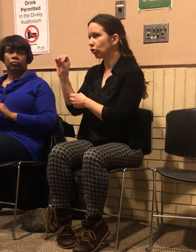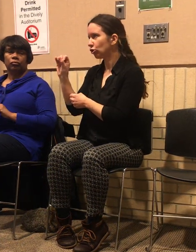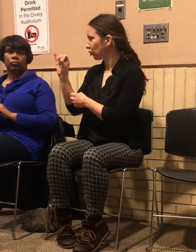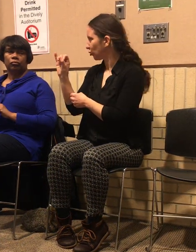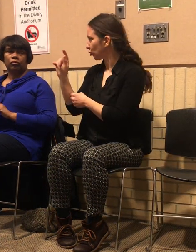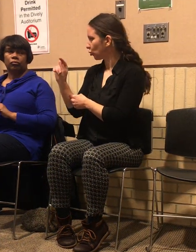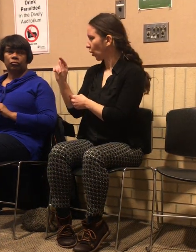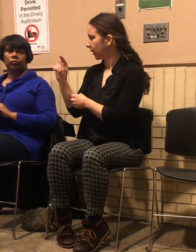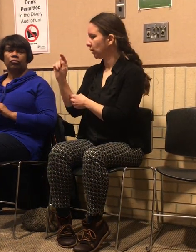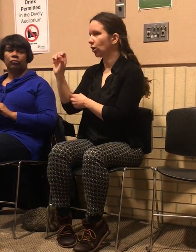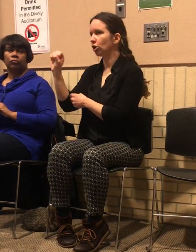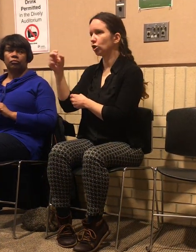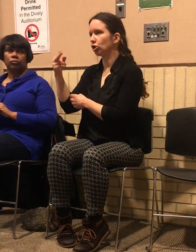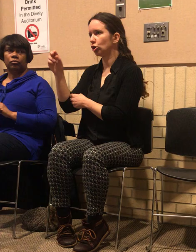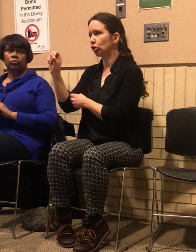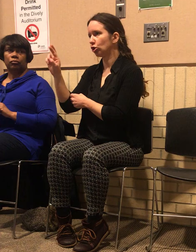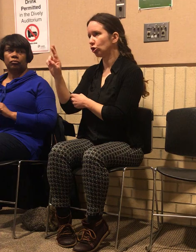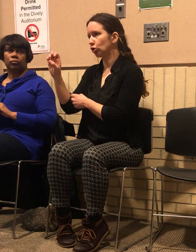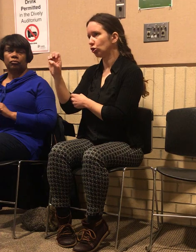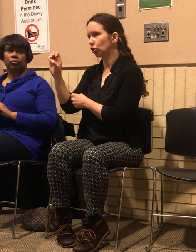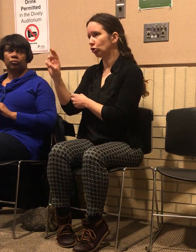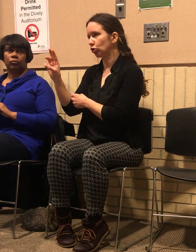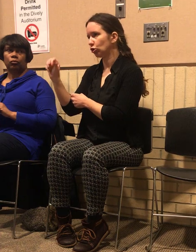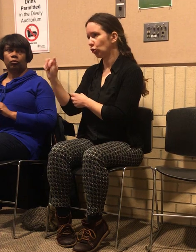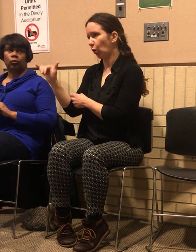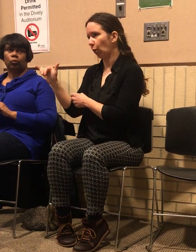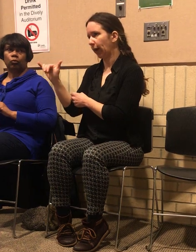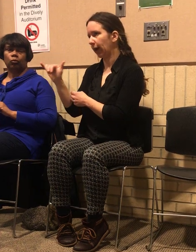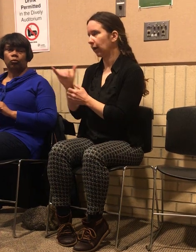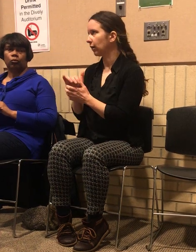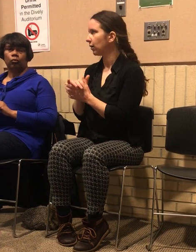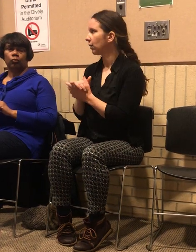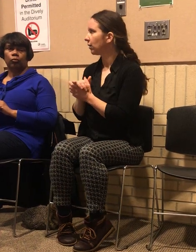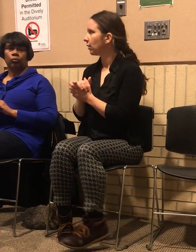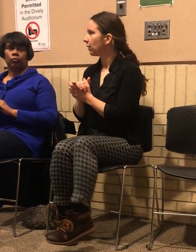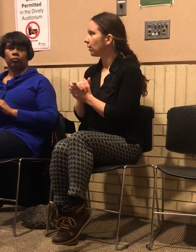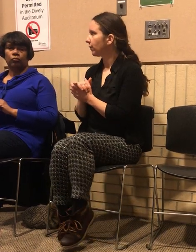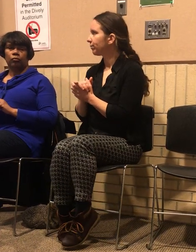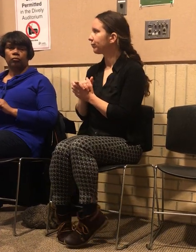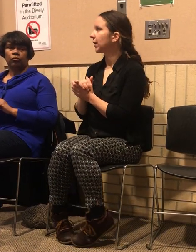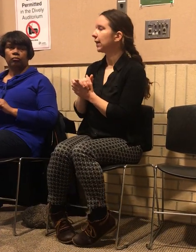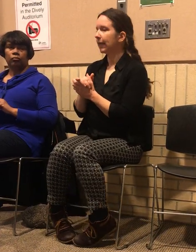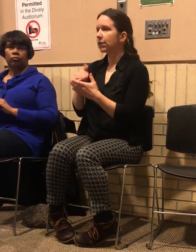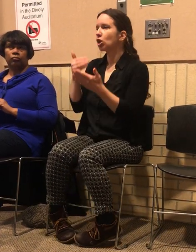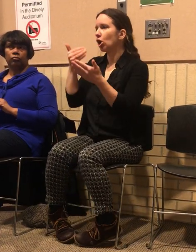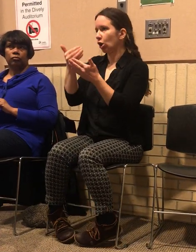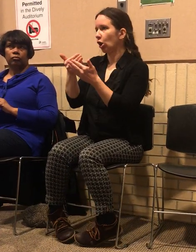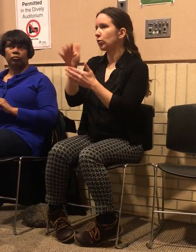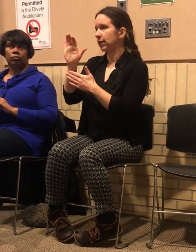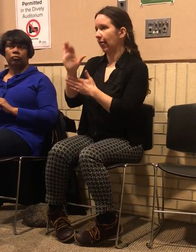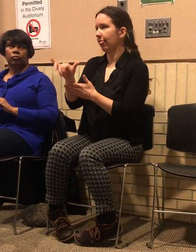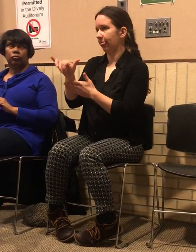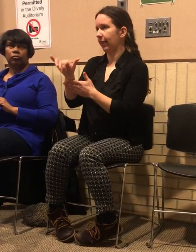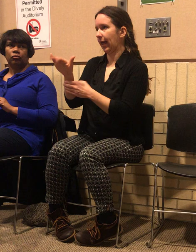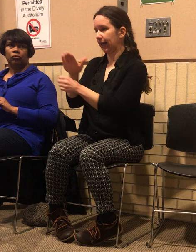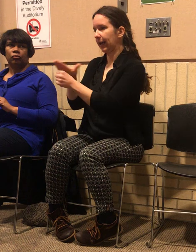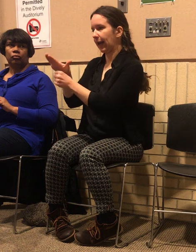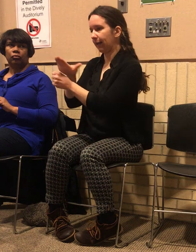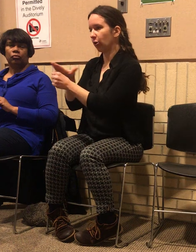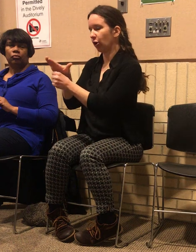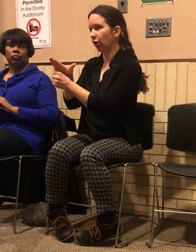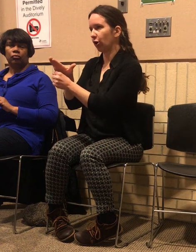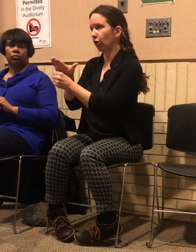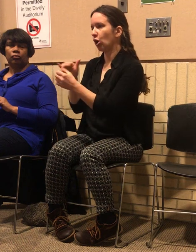Okay, so some people. It's a sub-neighborhood within the Detroit Shoreway neighborhood that kind of goes around the West 61st Street Rapid